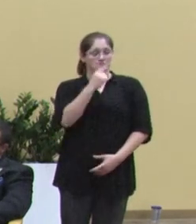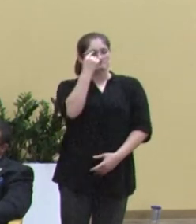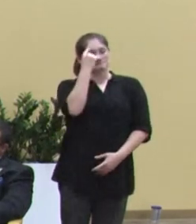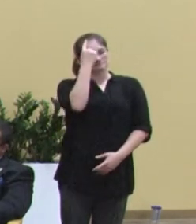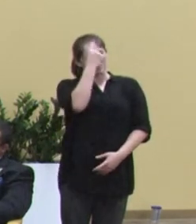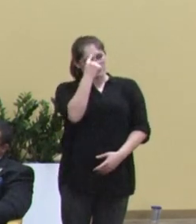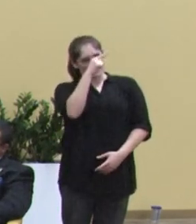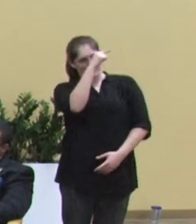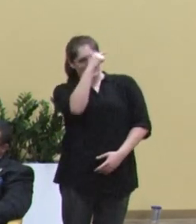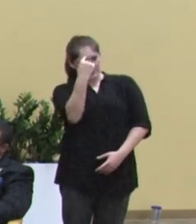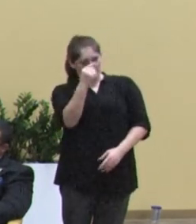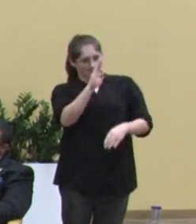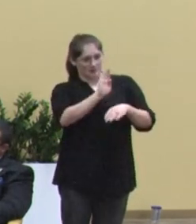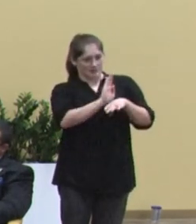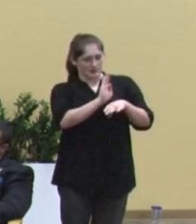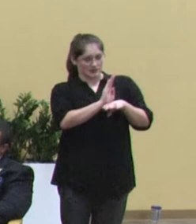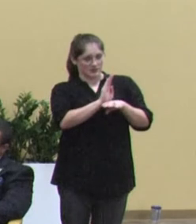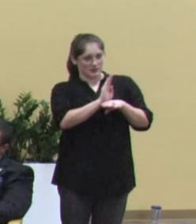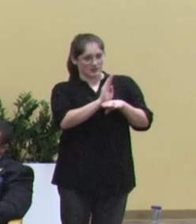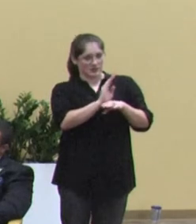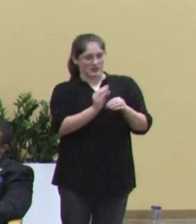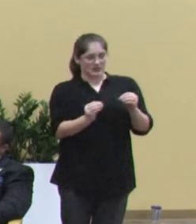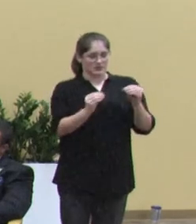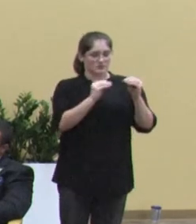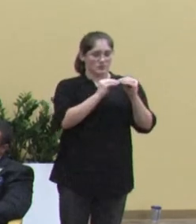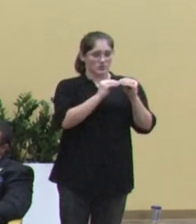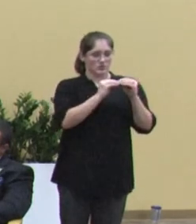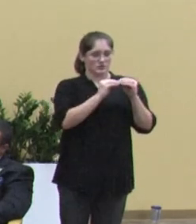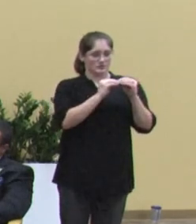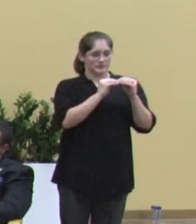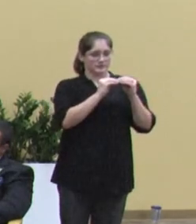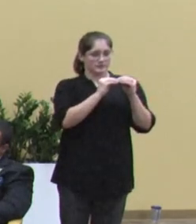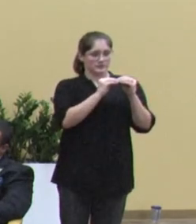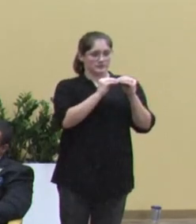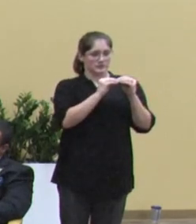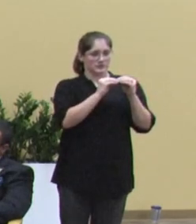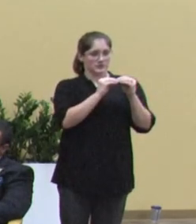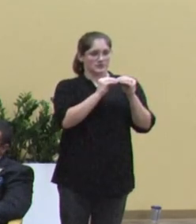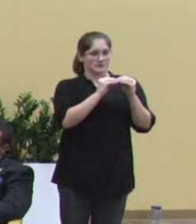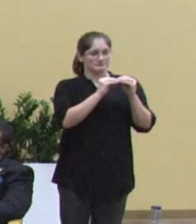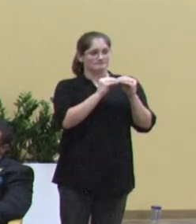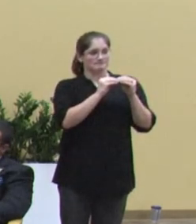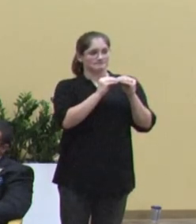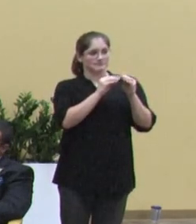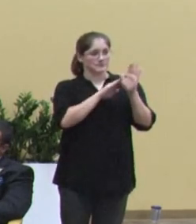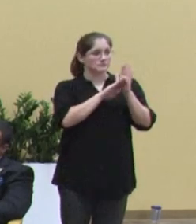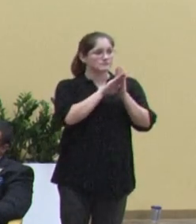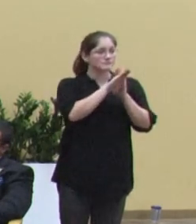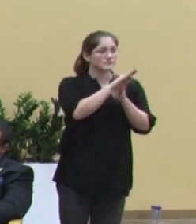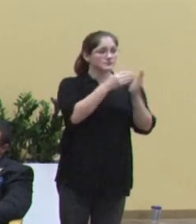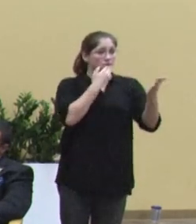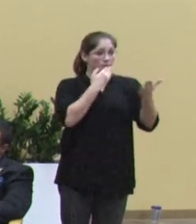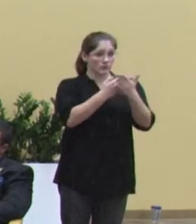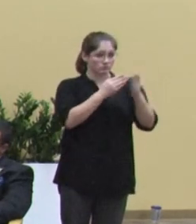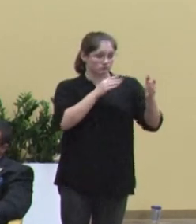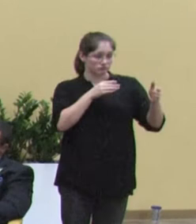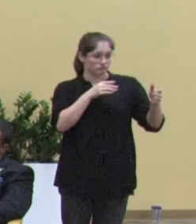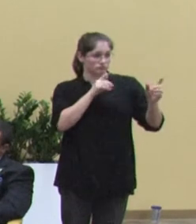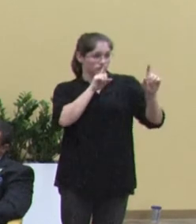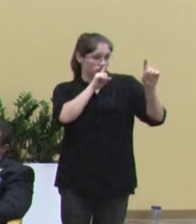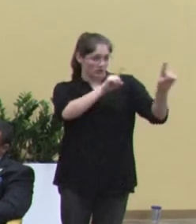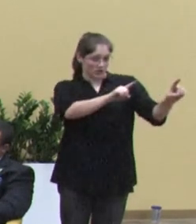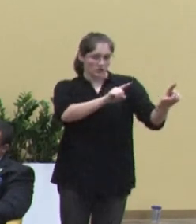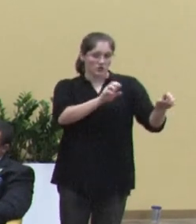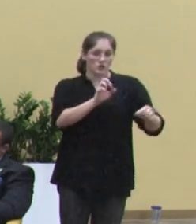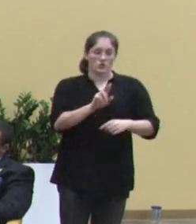black business, that it's actually moving forward in a positive direction? Or, you know, as a new chamber president, what are some of the goals